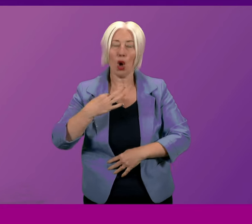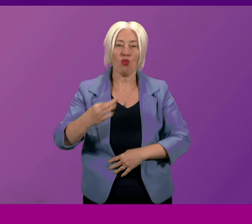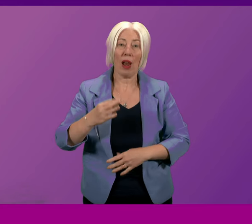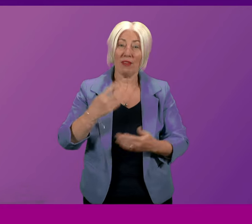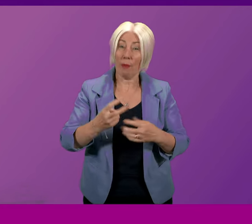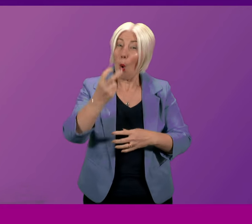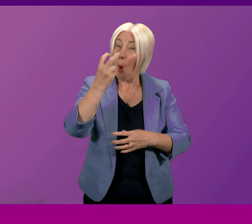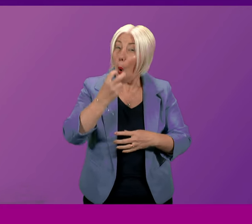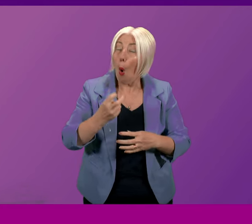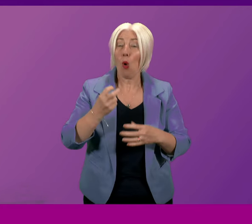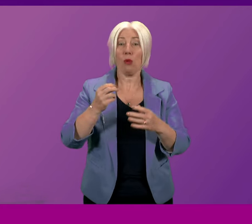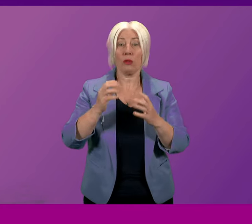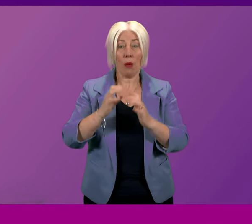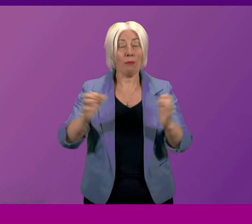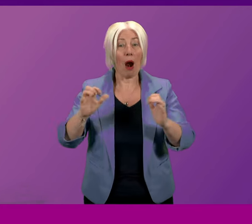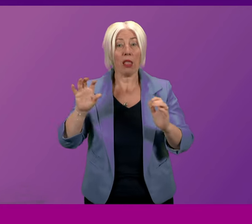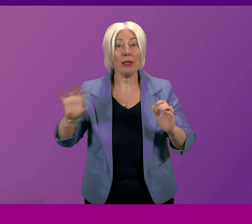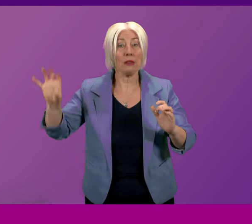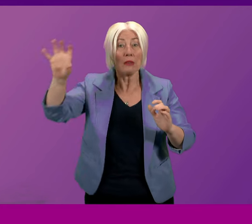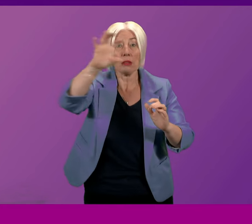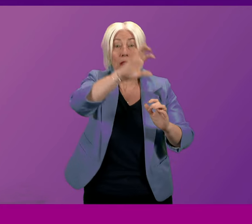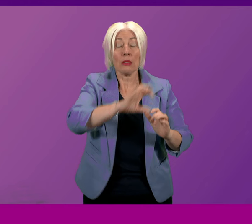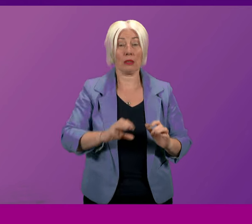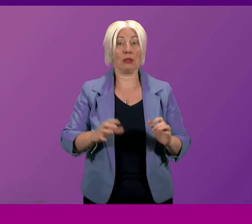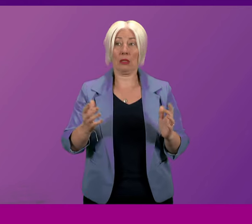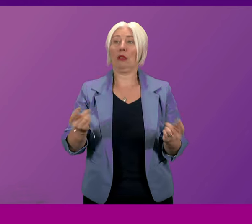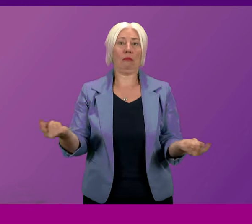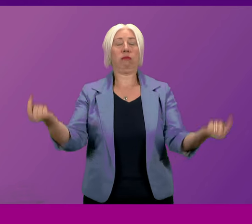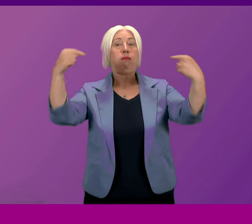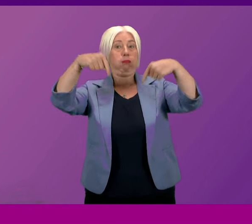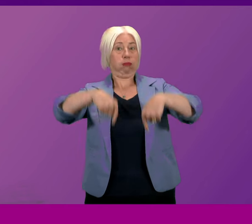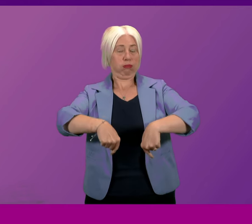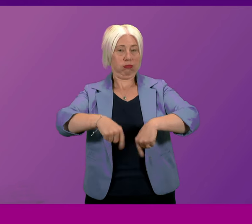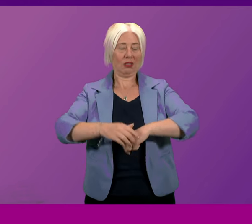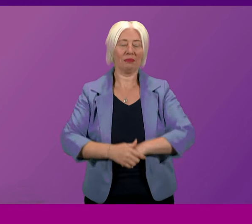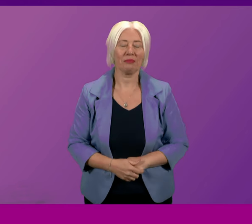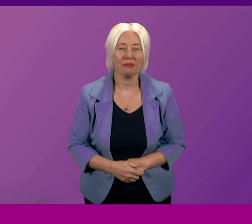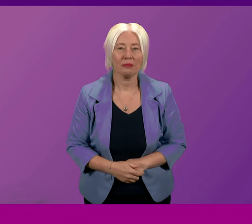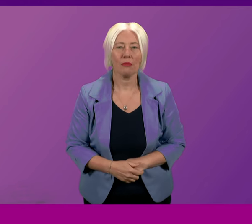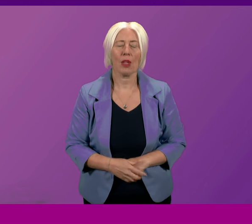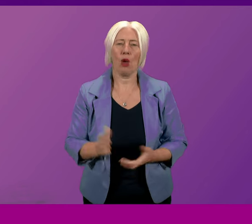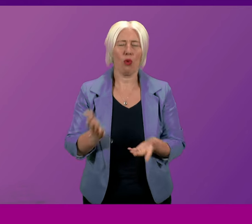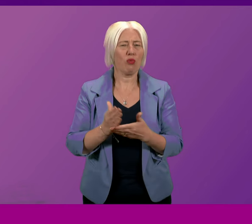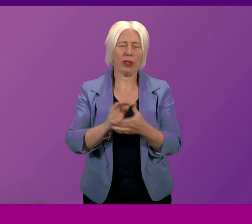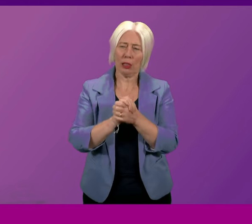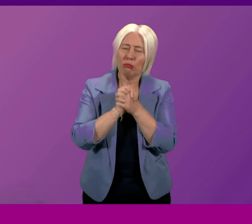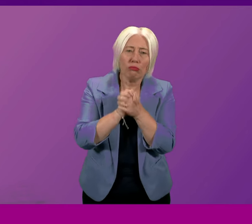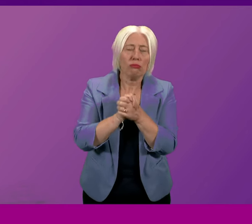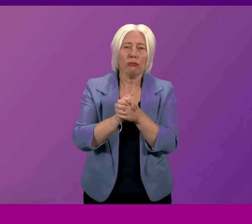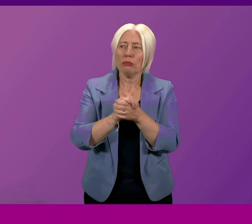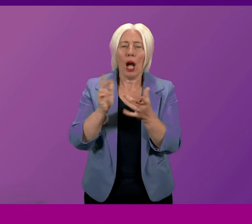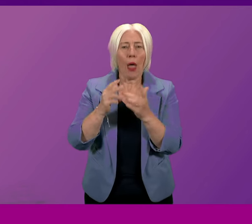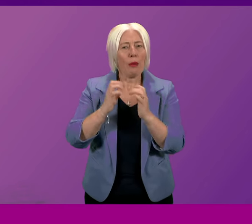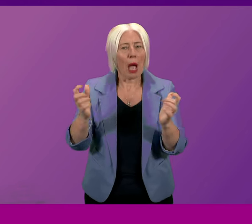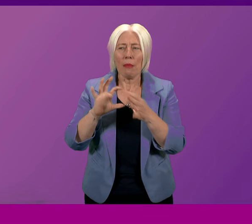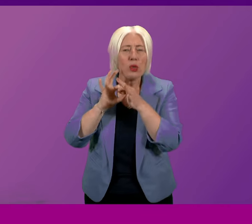old parliaments representing democratic institutions across the British Isles. We cherish engagements with other